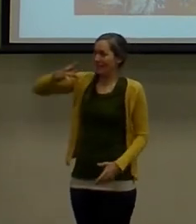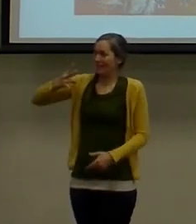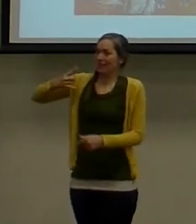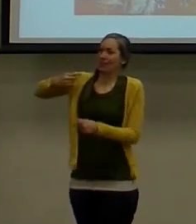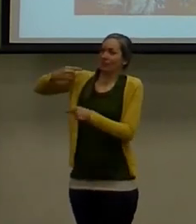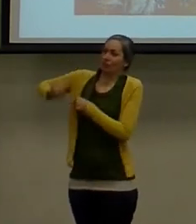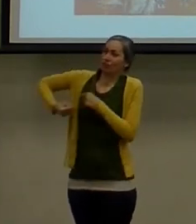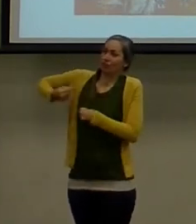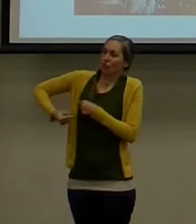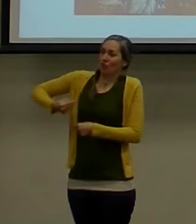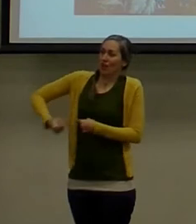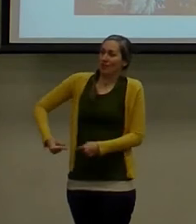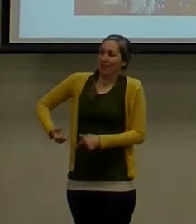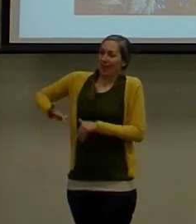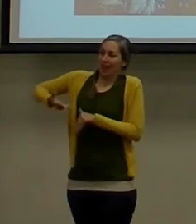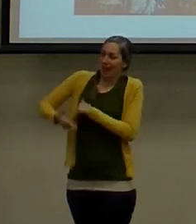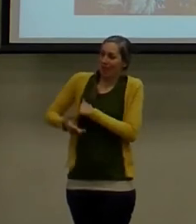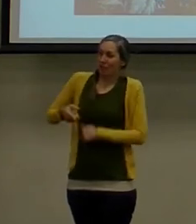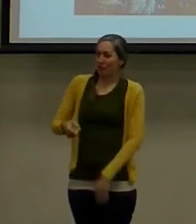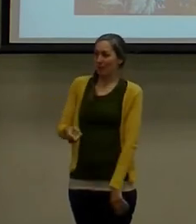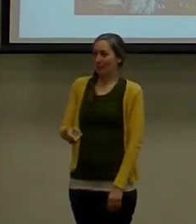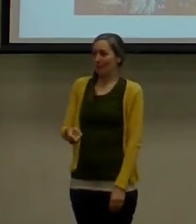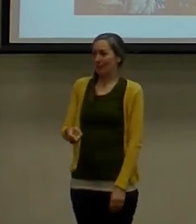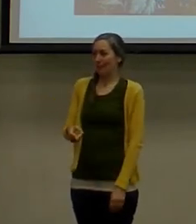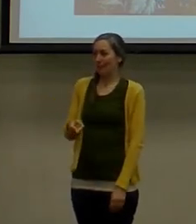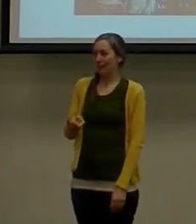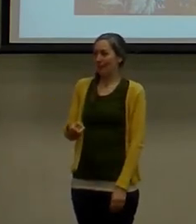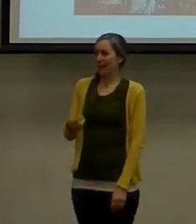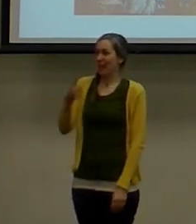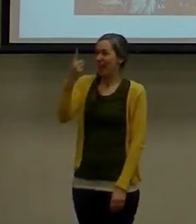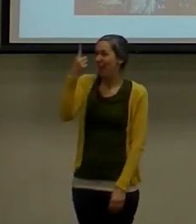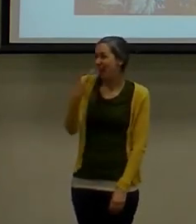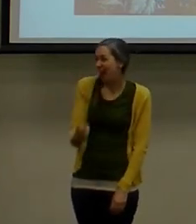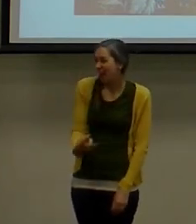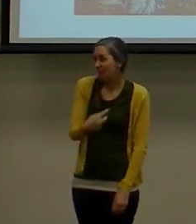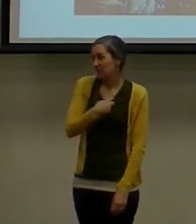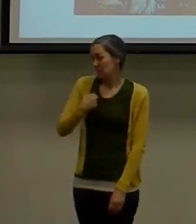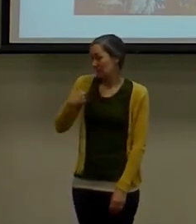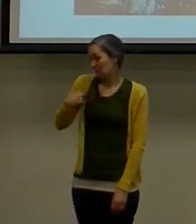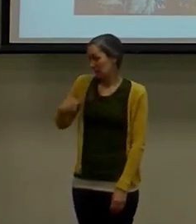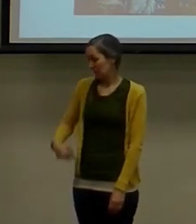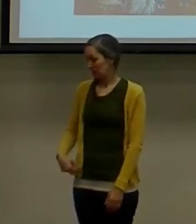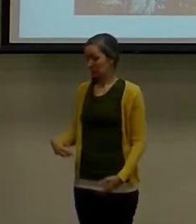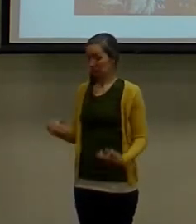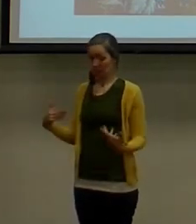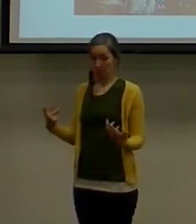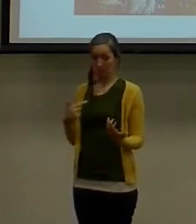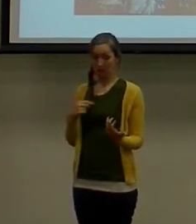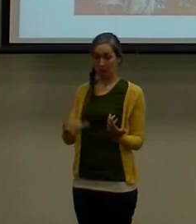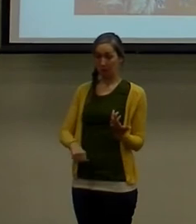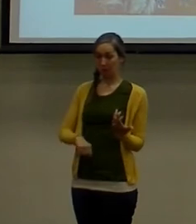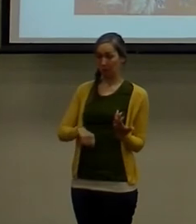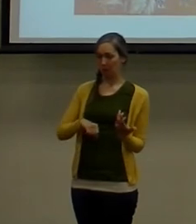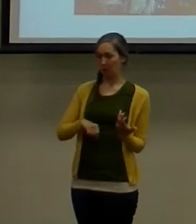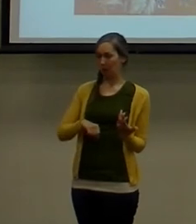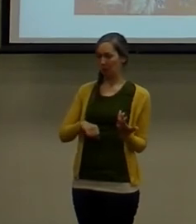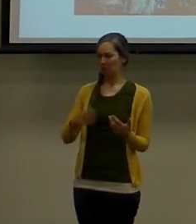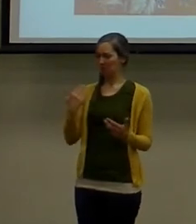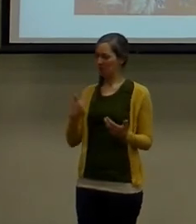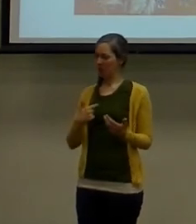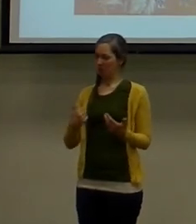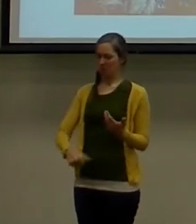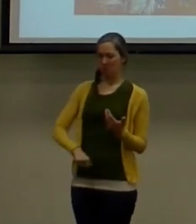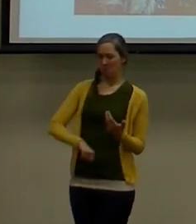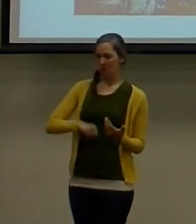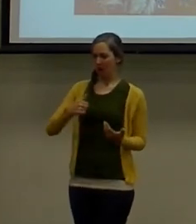generation after him. He was half Chinese, so I was proud to be real Thai. No, not anymore.